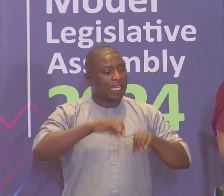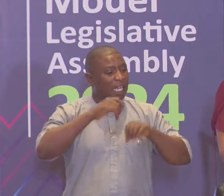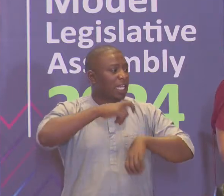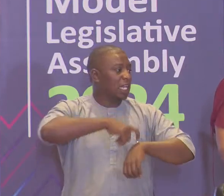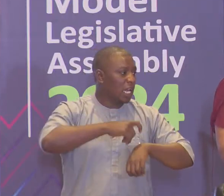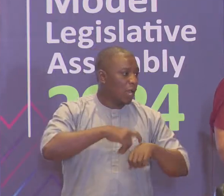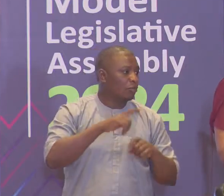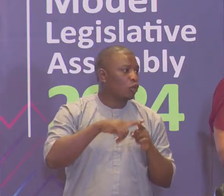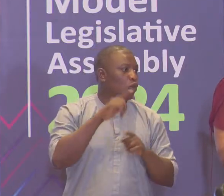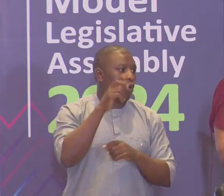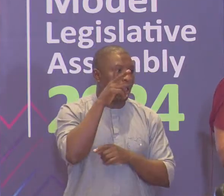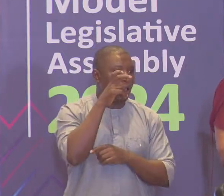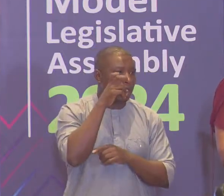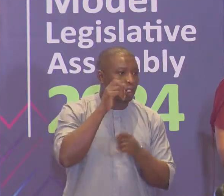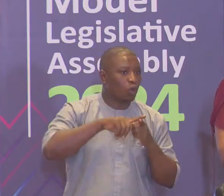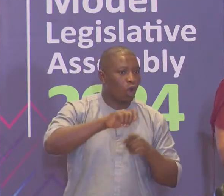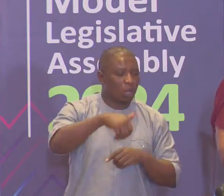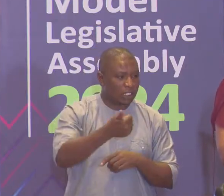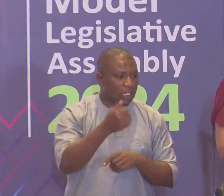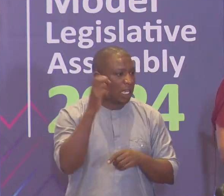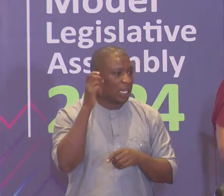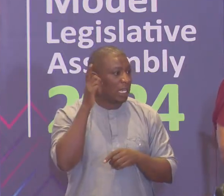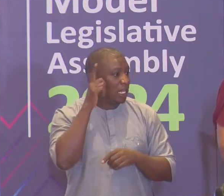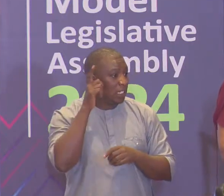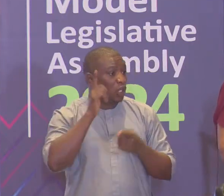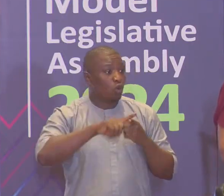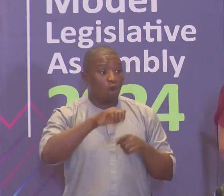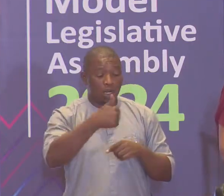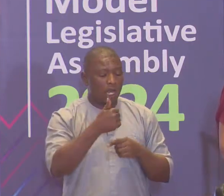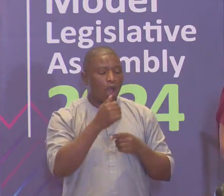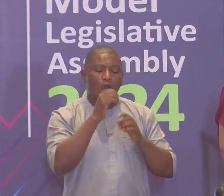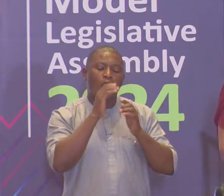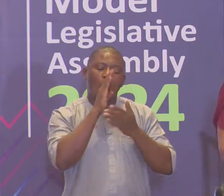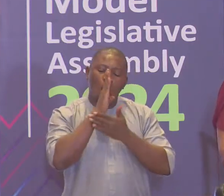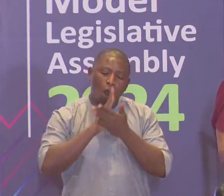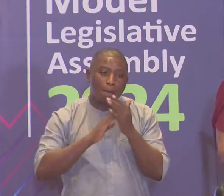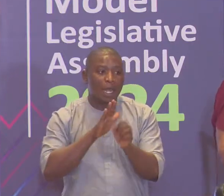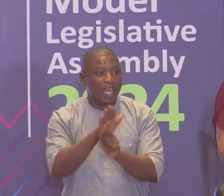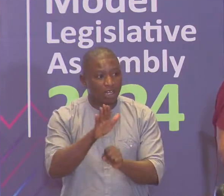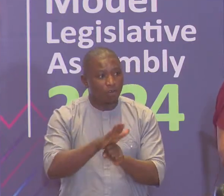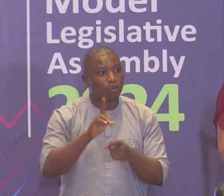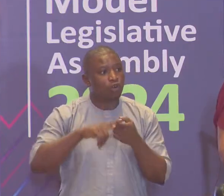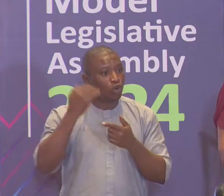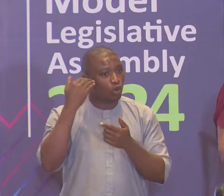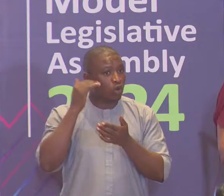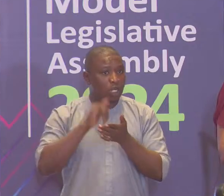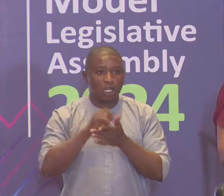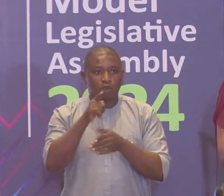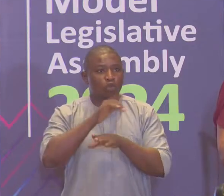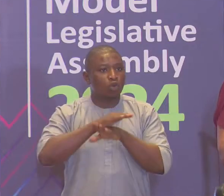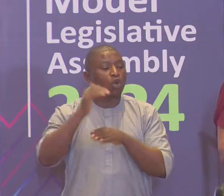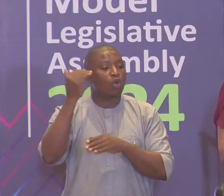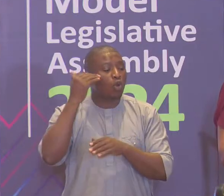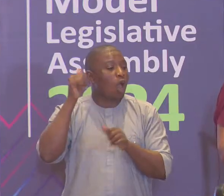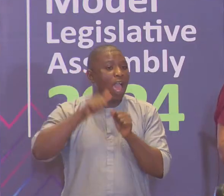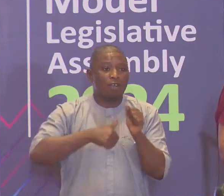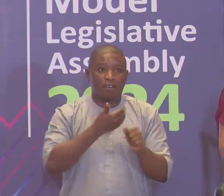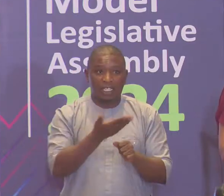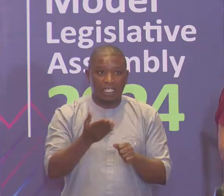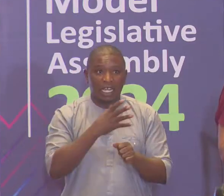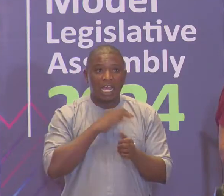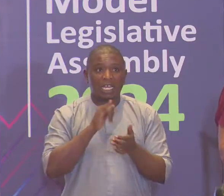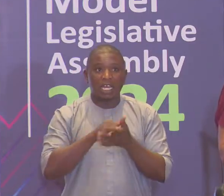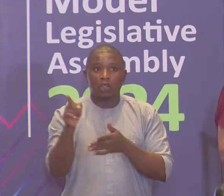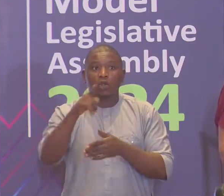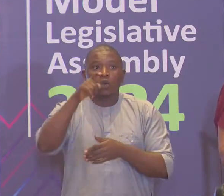others and making sure that you are humble enough to know that you do not know everything and that you need the wisdom